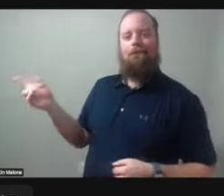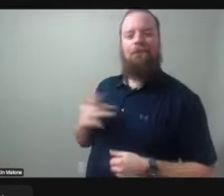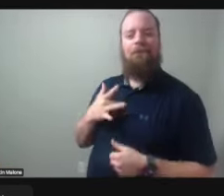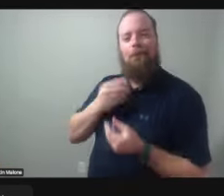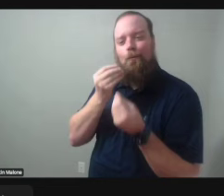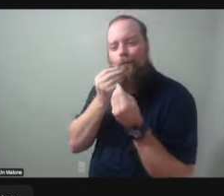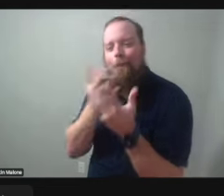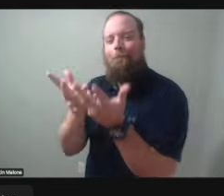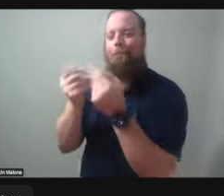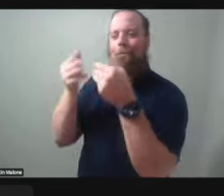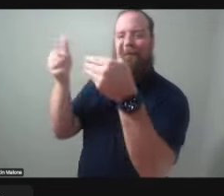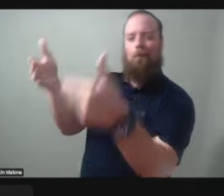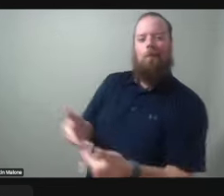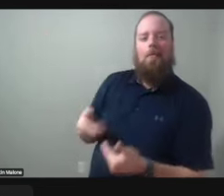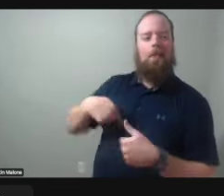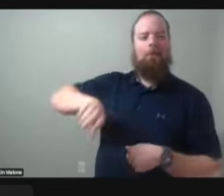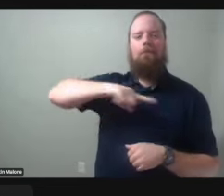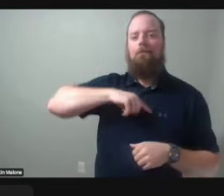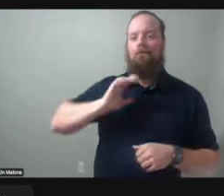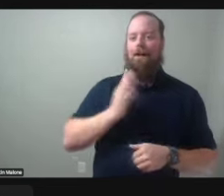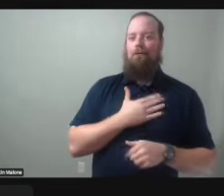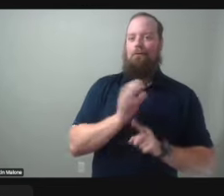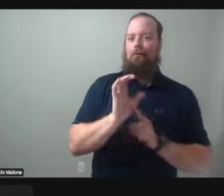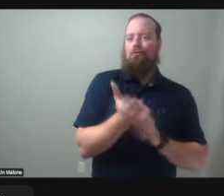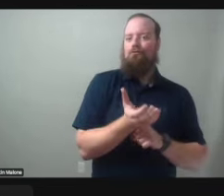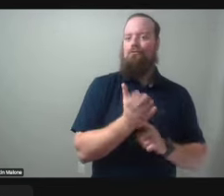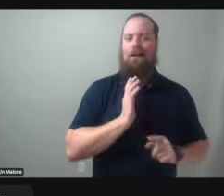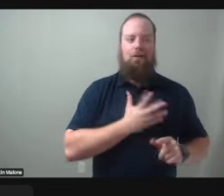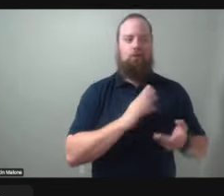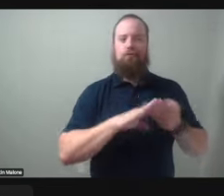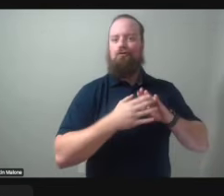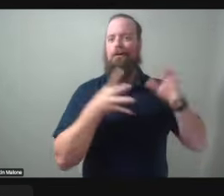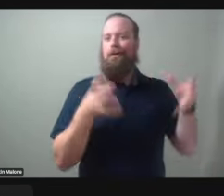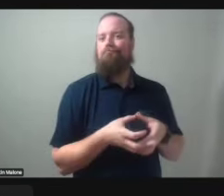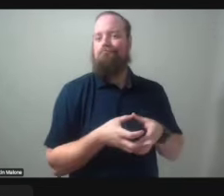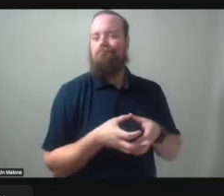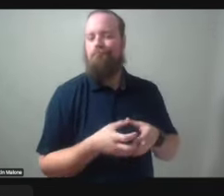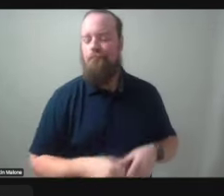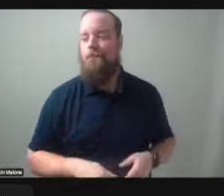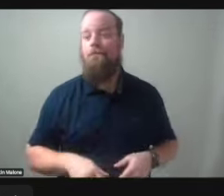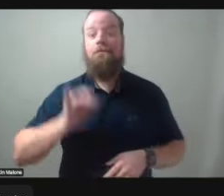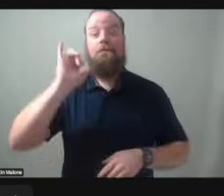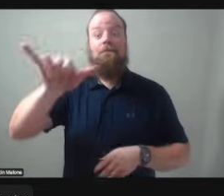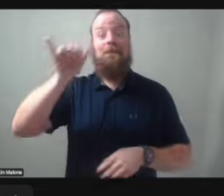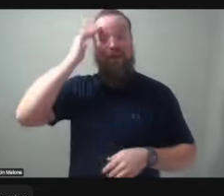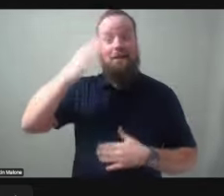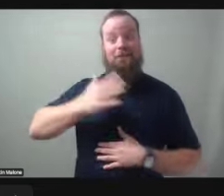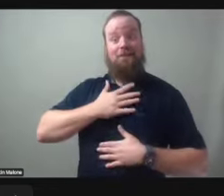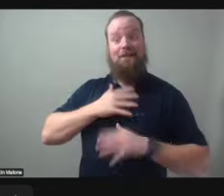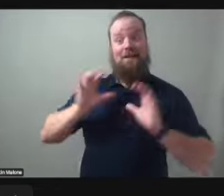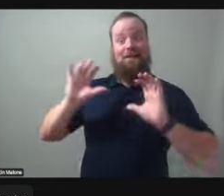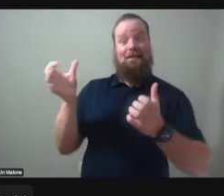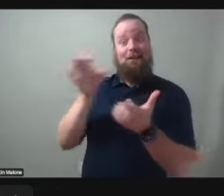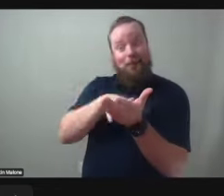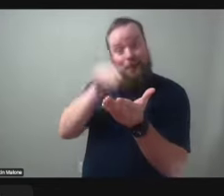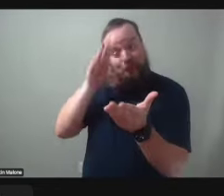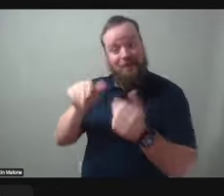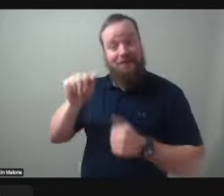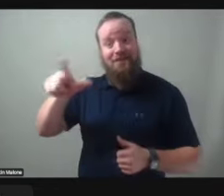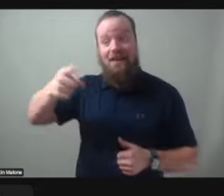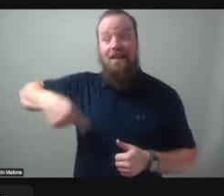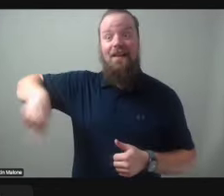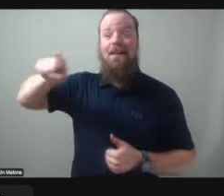their signing and to make the hearing visitors feel welcome and accepted into our community and our